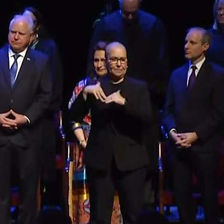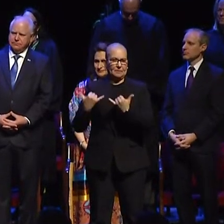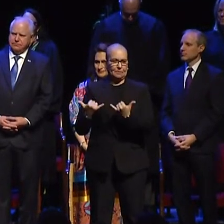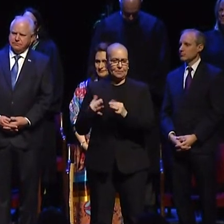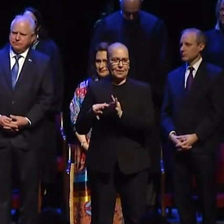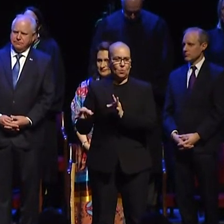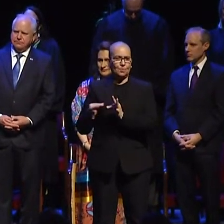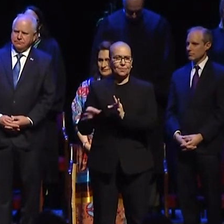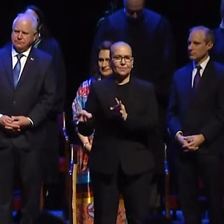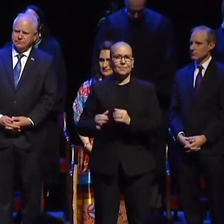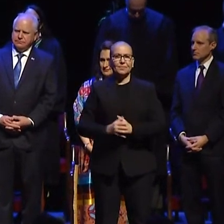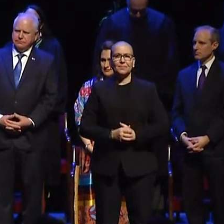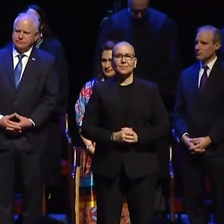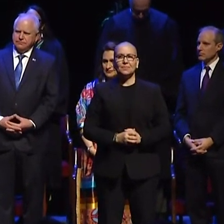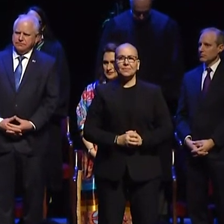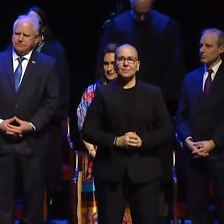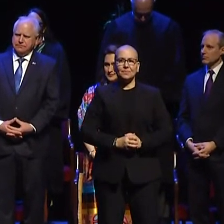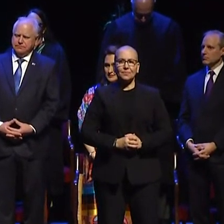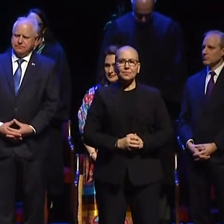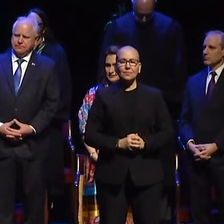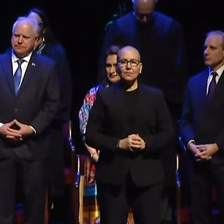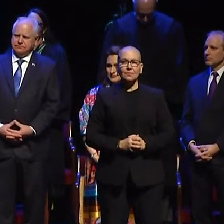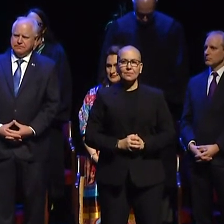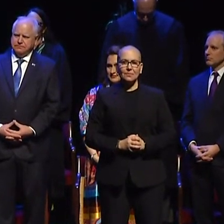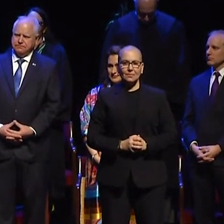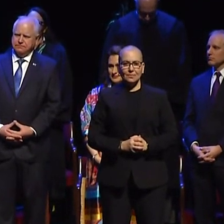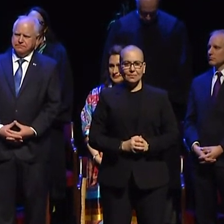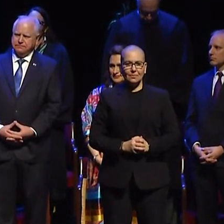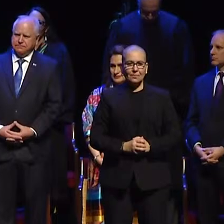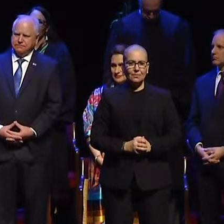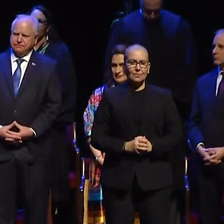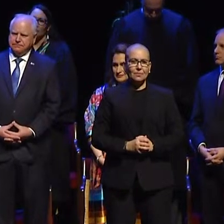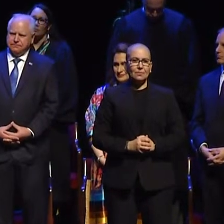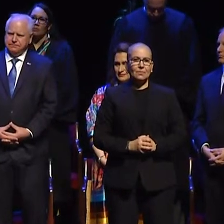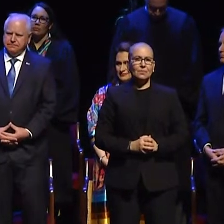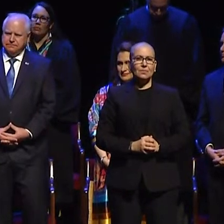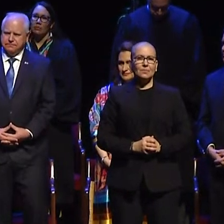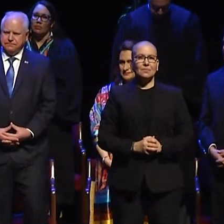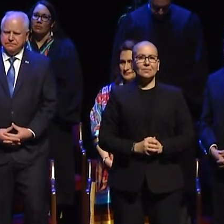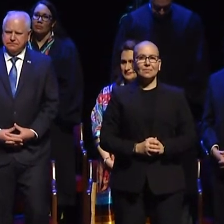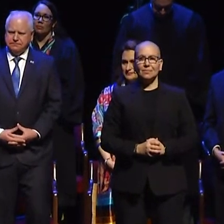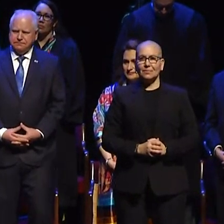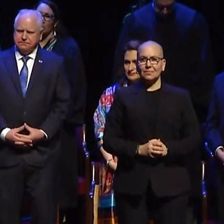Icharapi, Ka Ded Wichachapi. Hena waxuye.